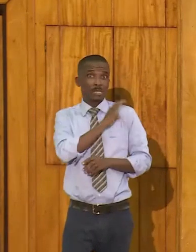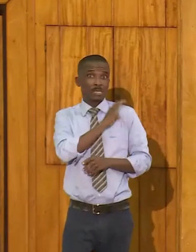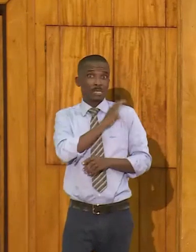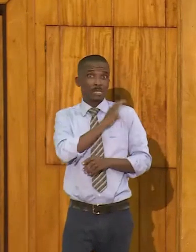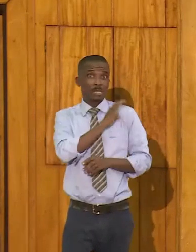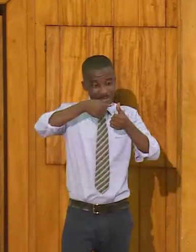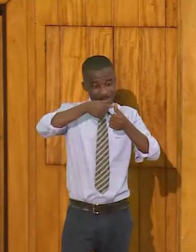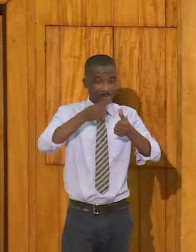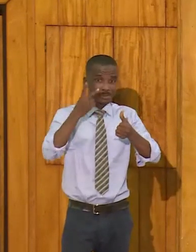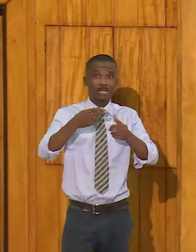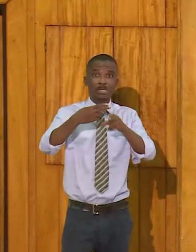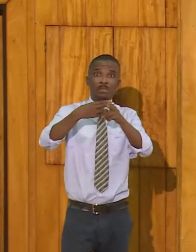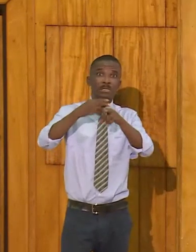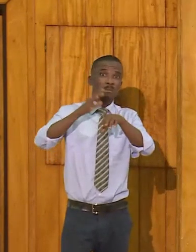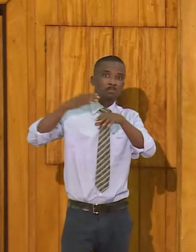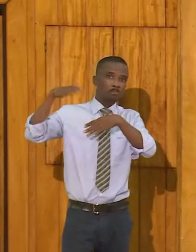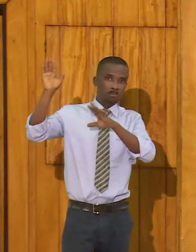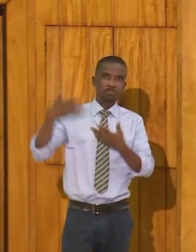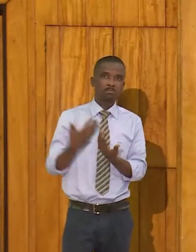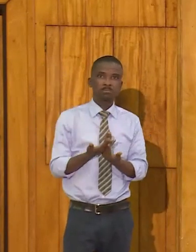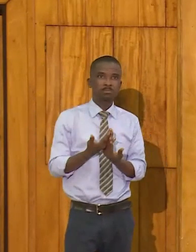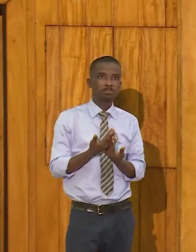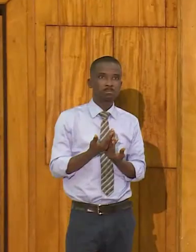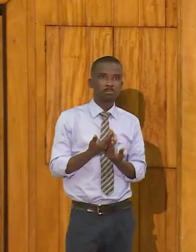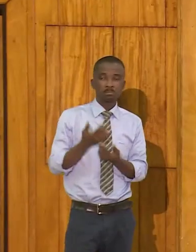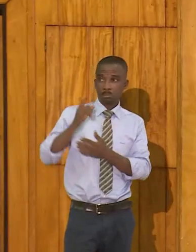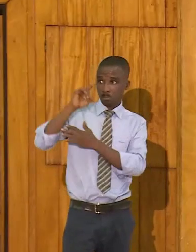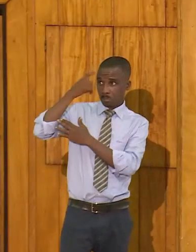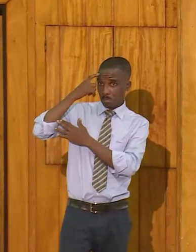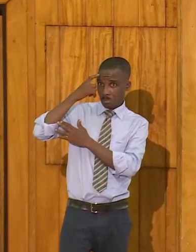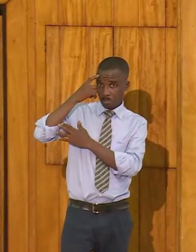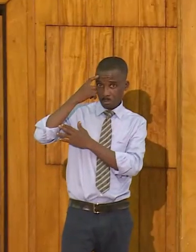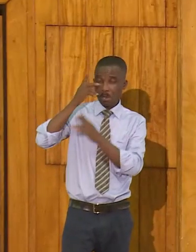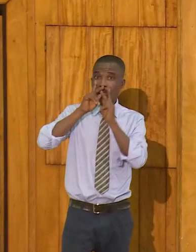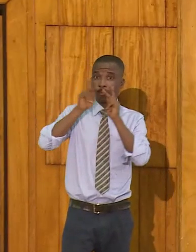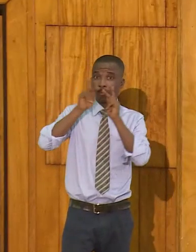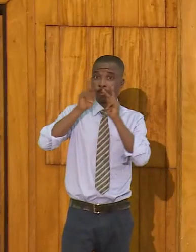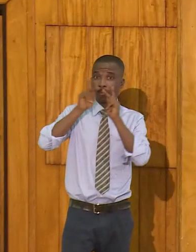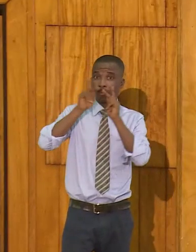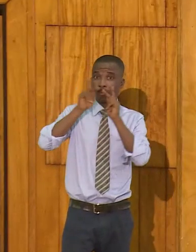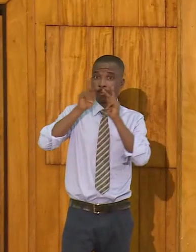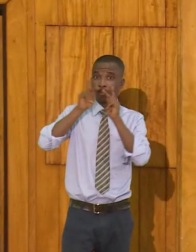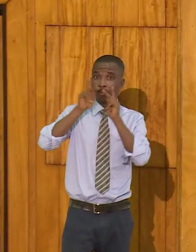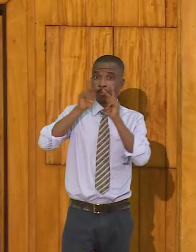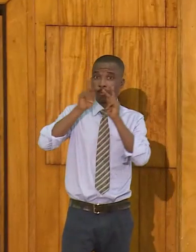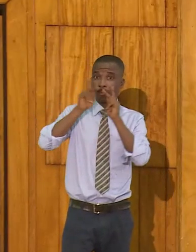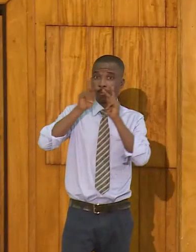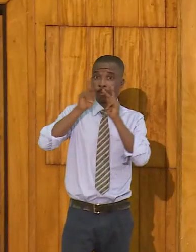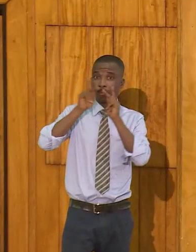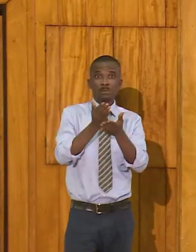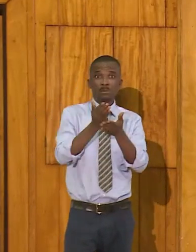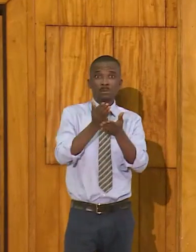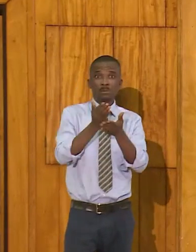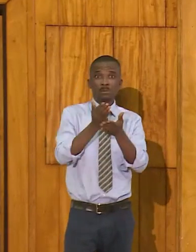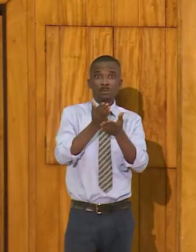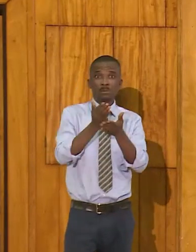within a short time and they go without the public getting to know that they are HIV positive. I recall in those days we used to even collect samples in people's cars